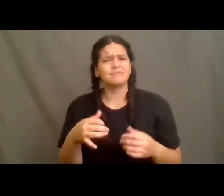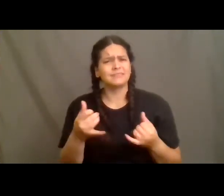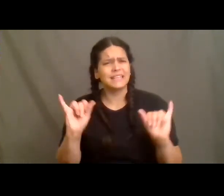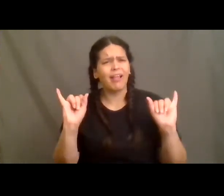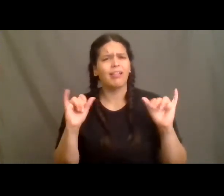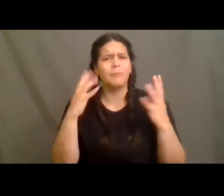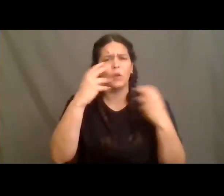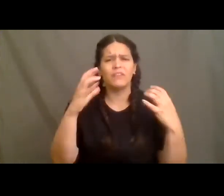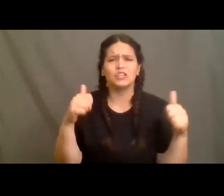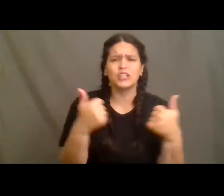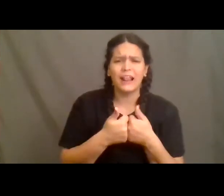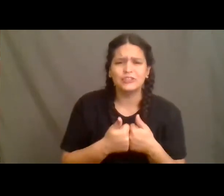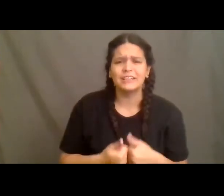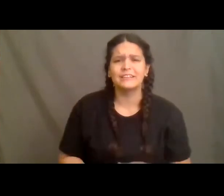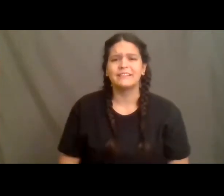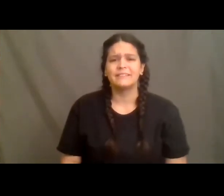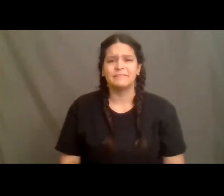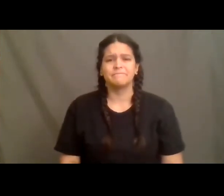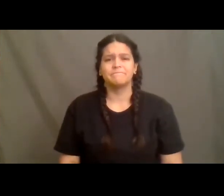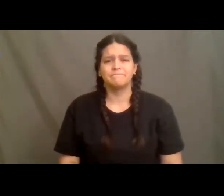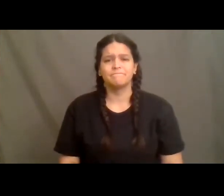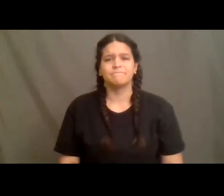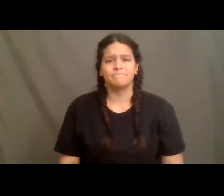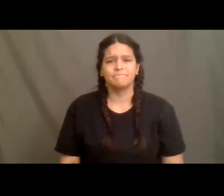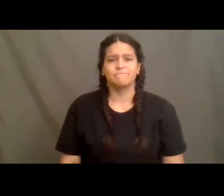definitely taught me a lot about myself